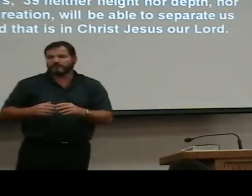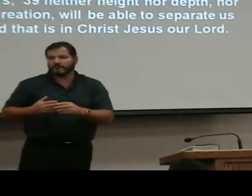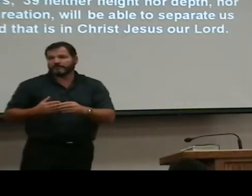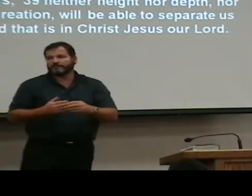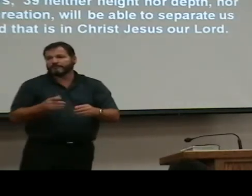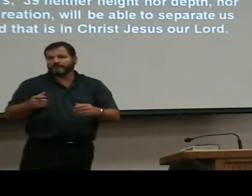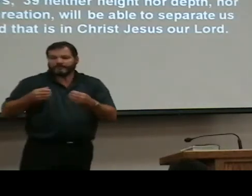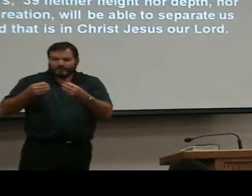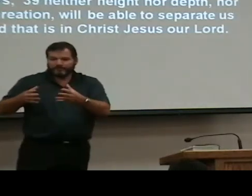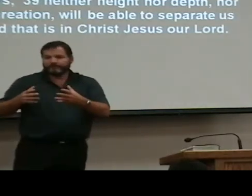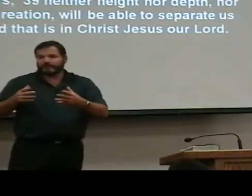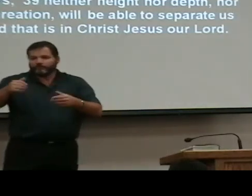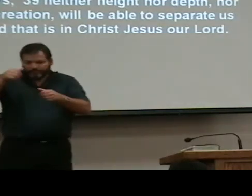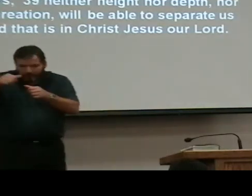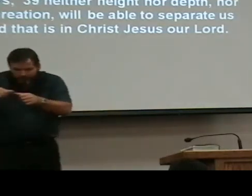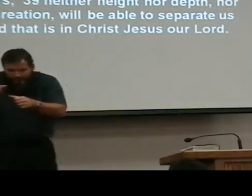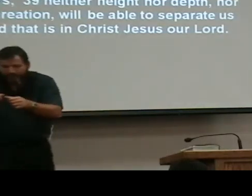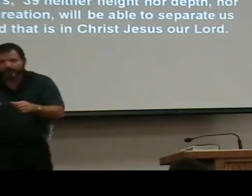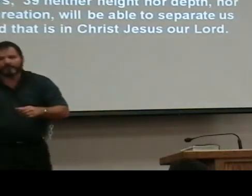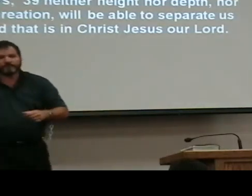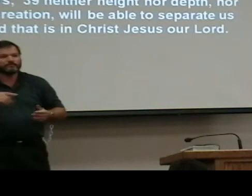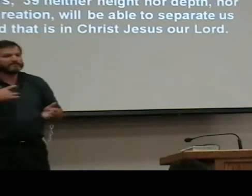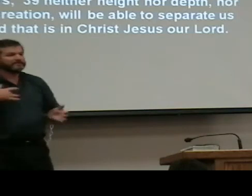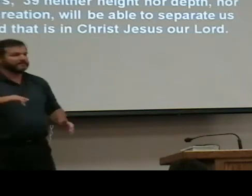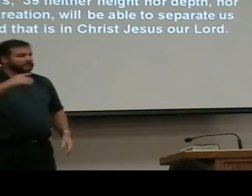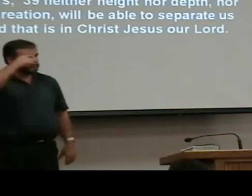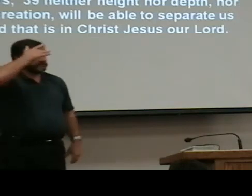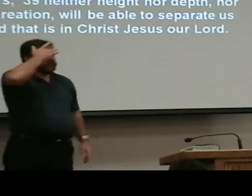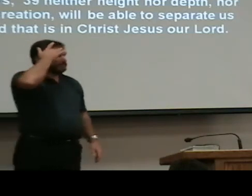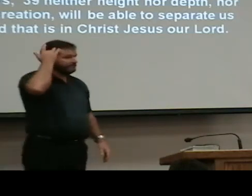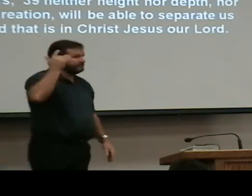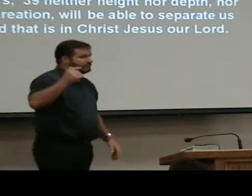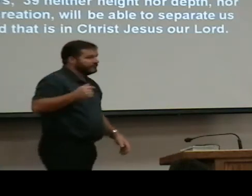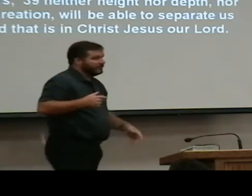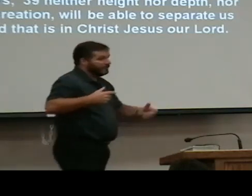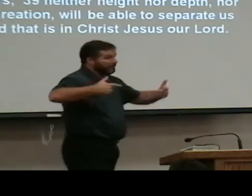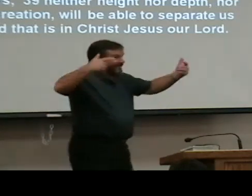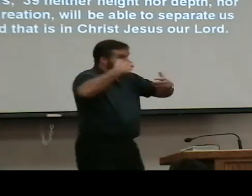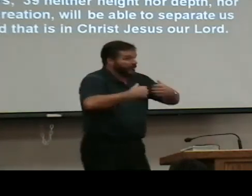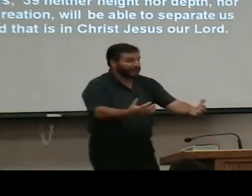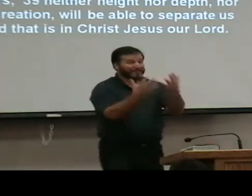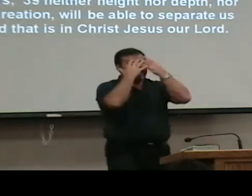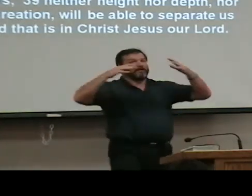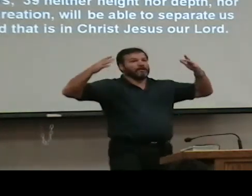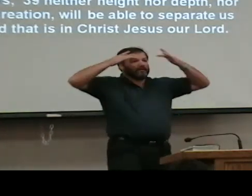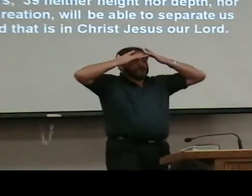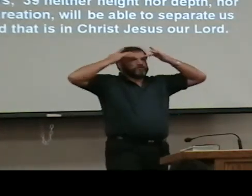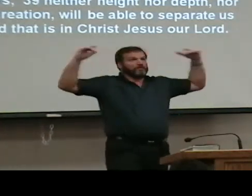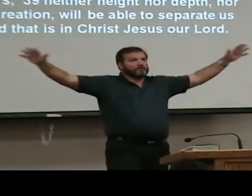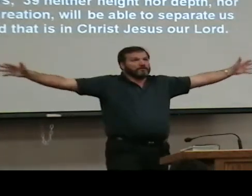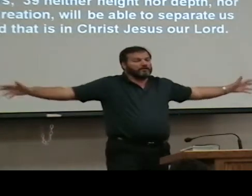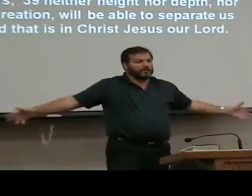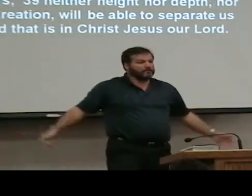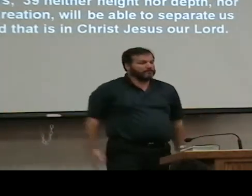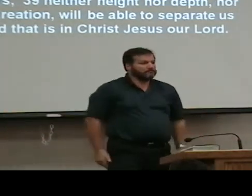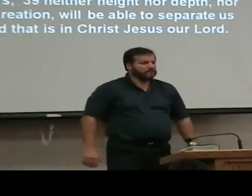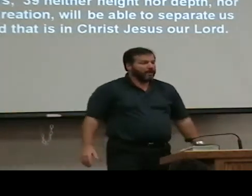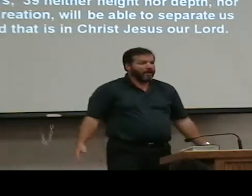and remember them and don't forget. If all comes at one time, wow,